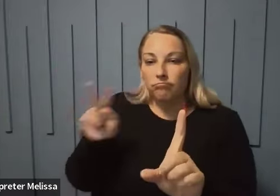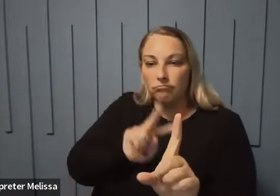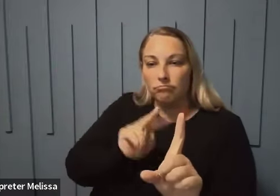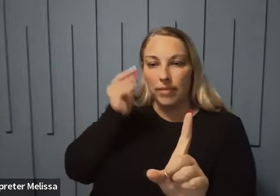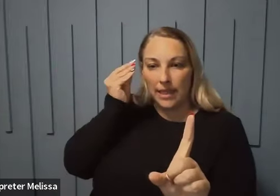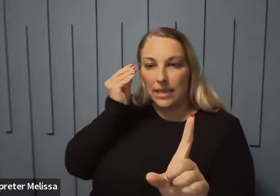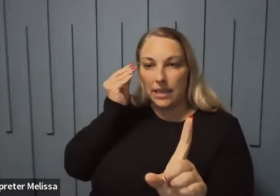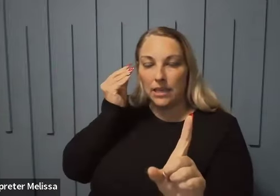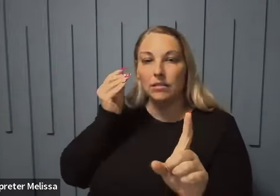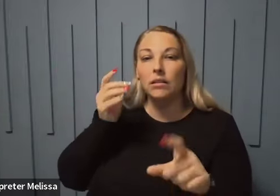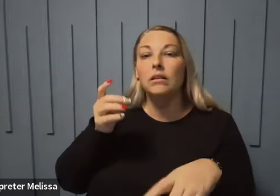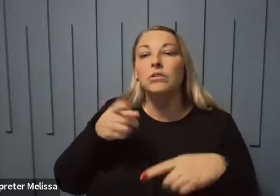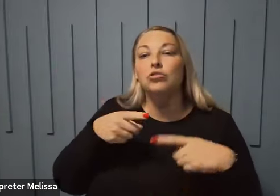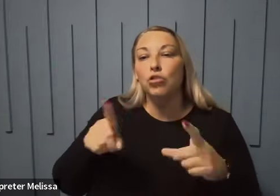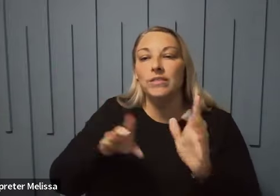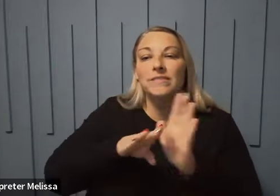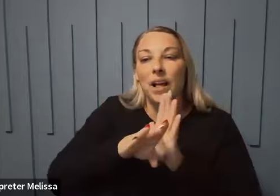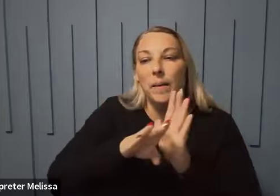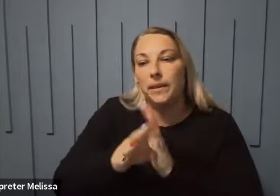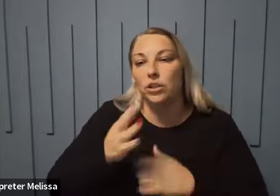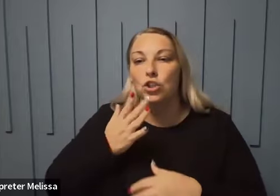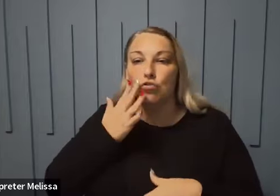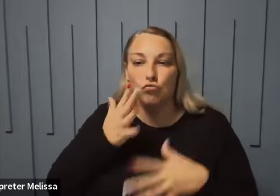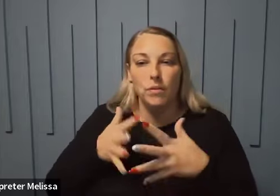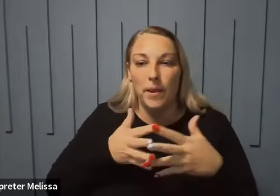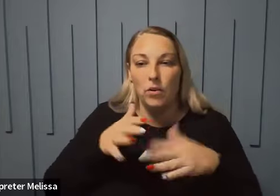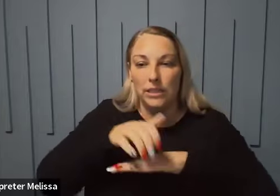his journey on developing cute American English.